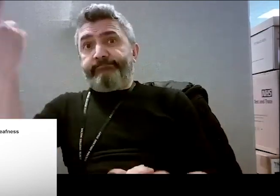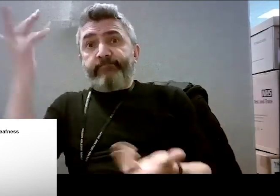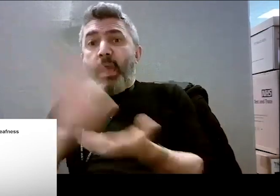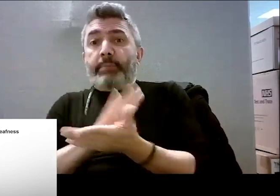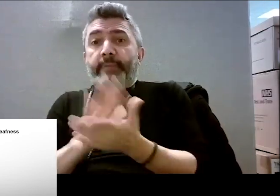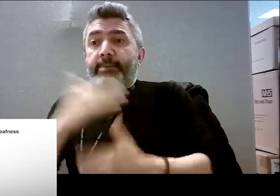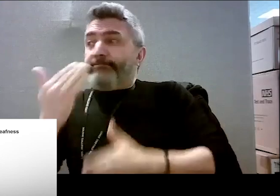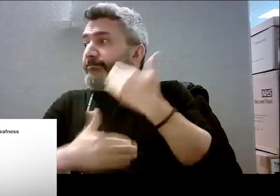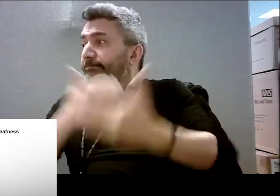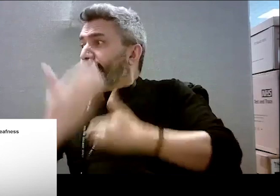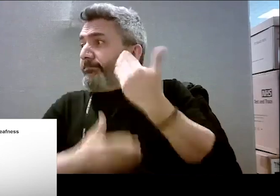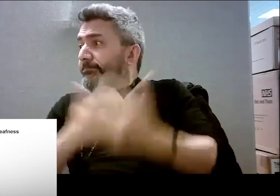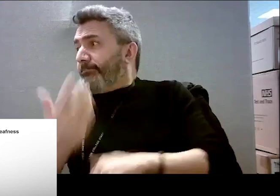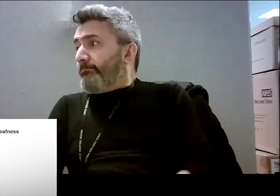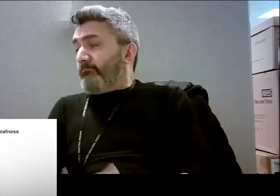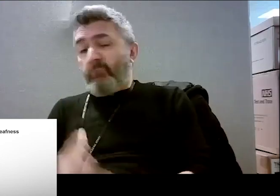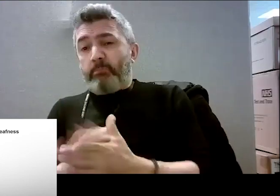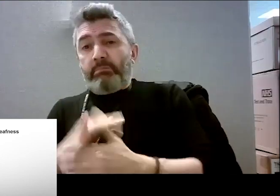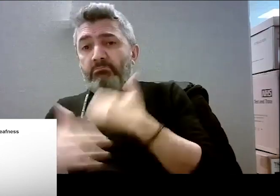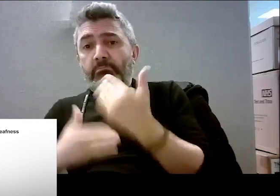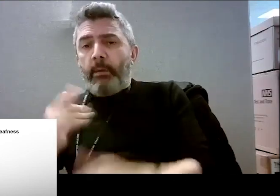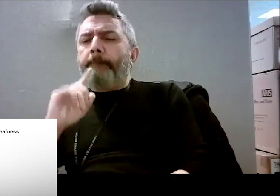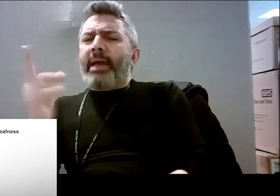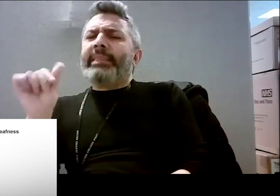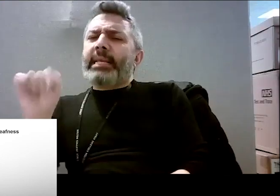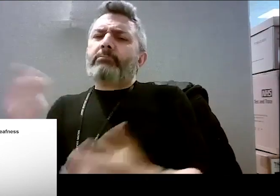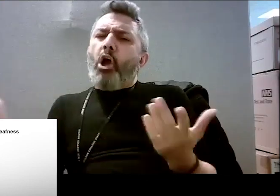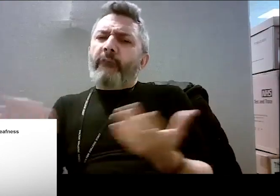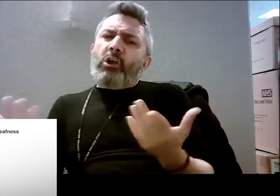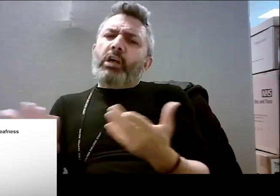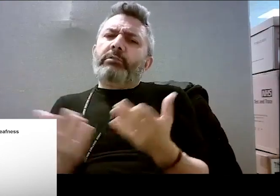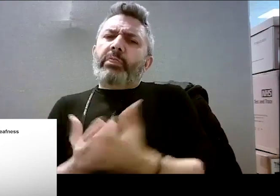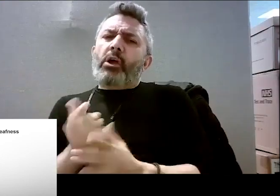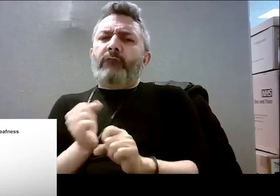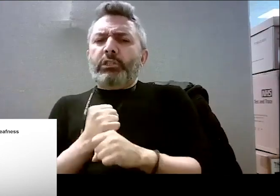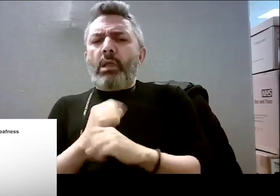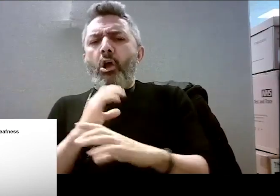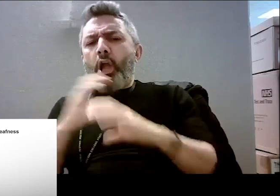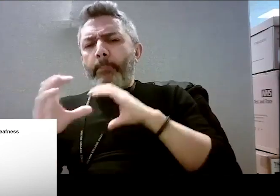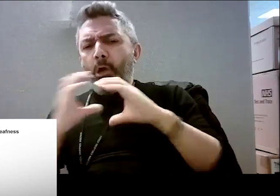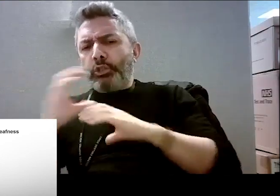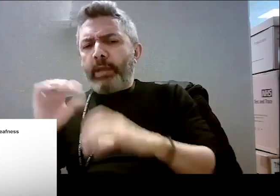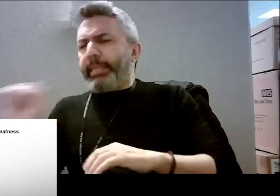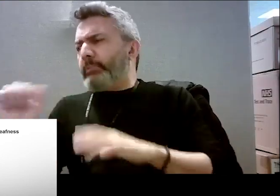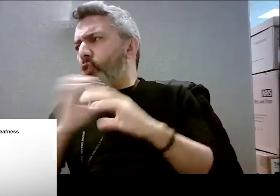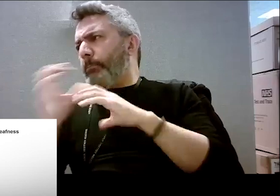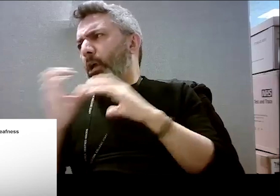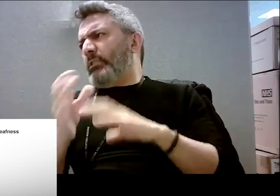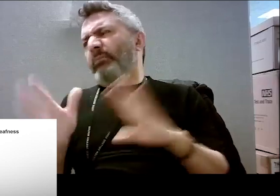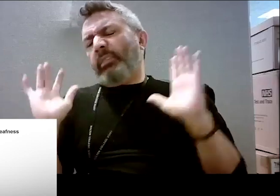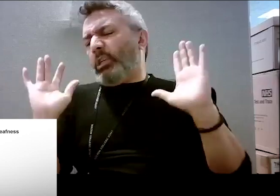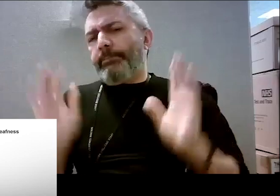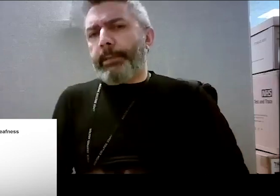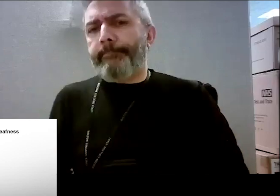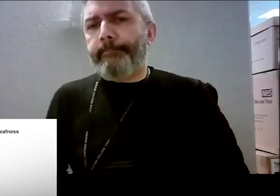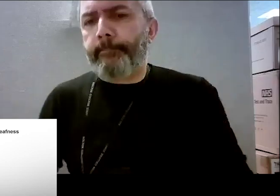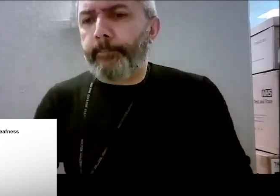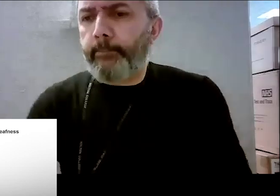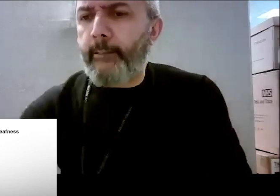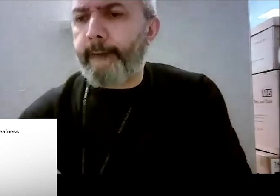But I was born deaf. I'm quite happy with that. I've got used to it. So yes, I do get frustrated with communication,